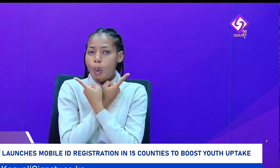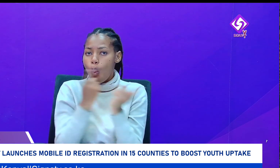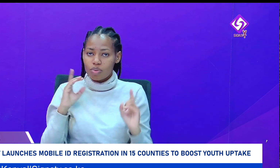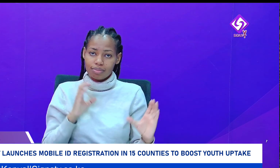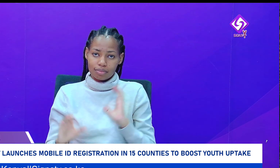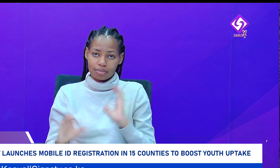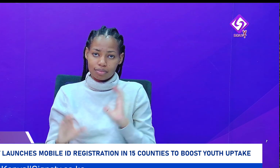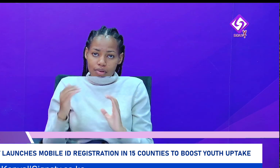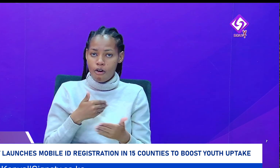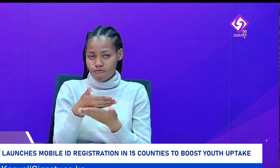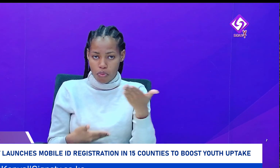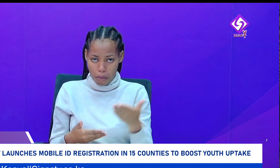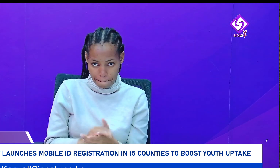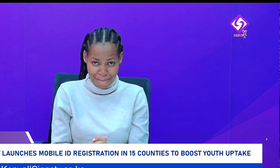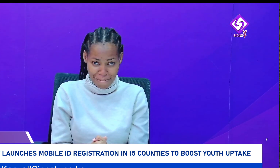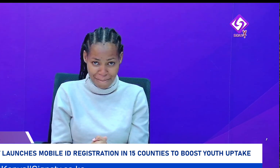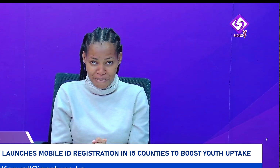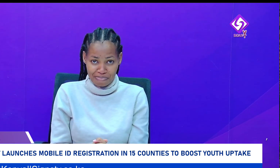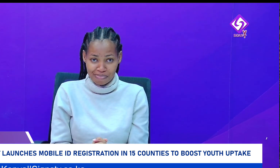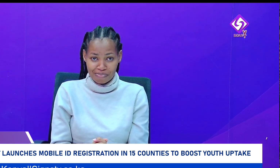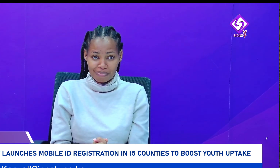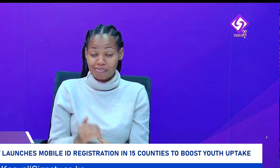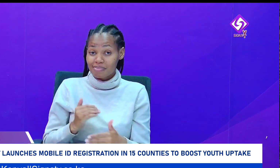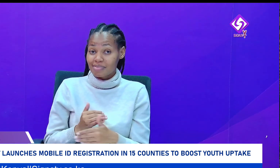all eligible citizens are well documented.